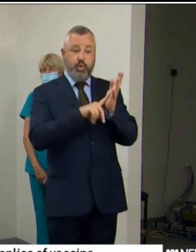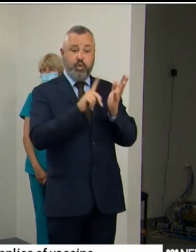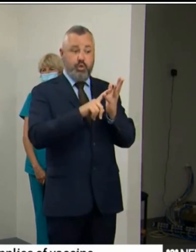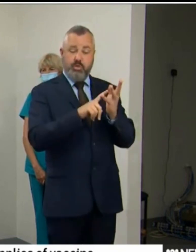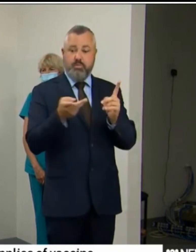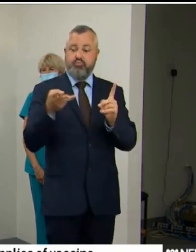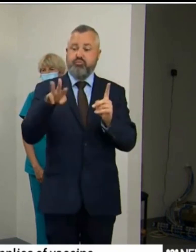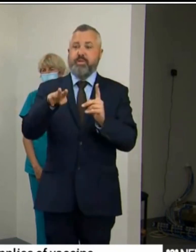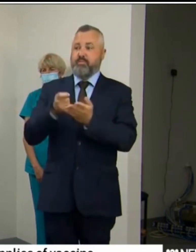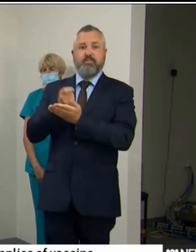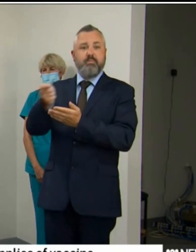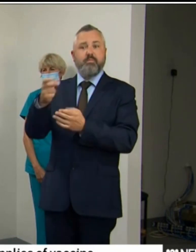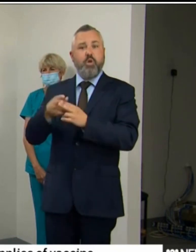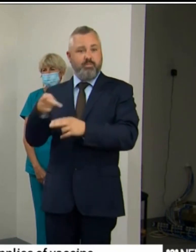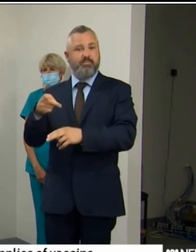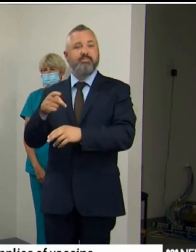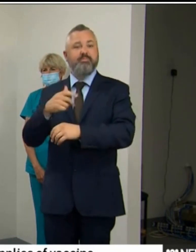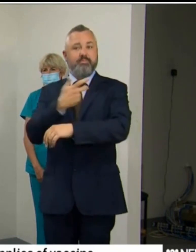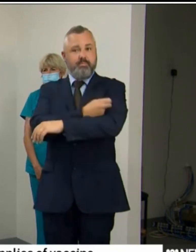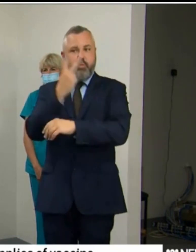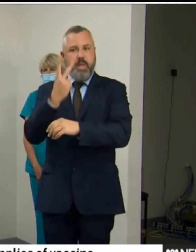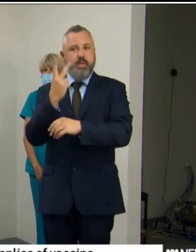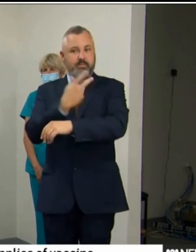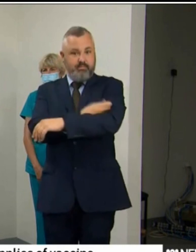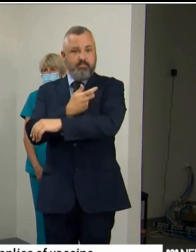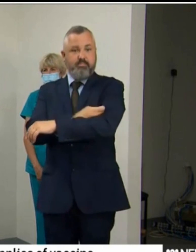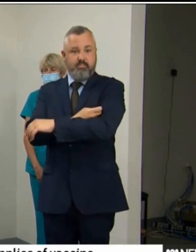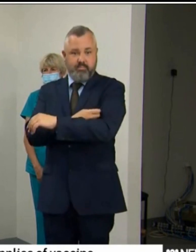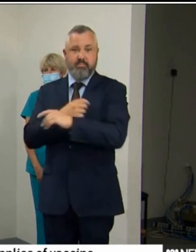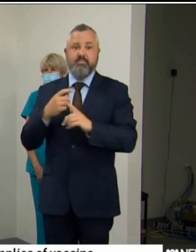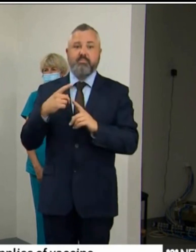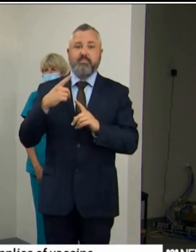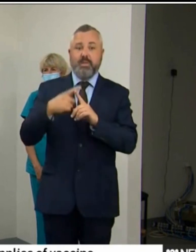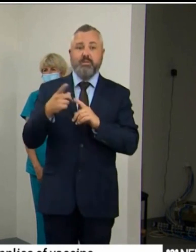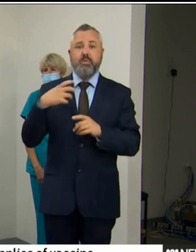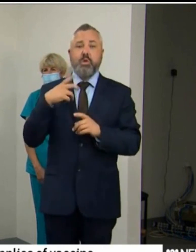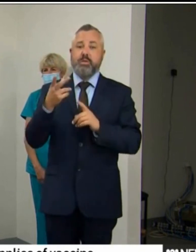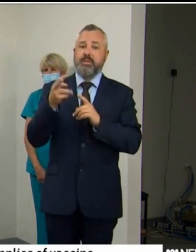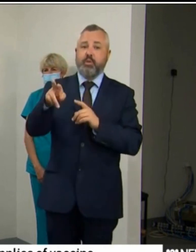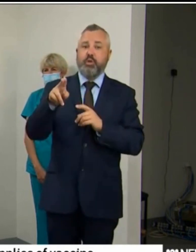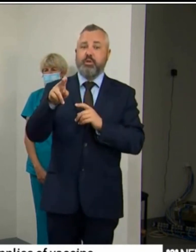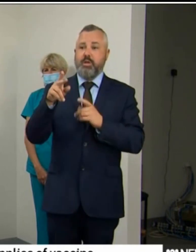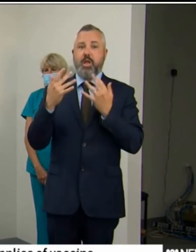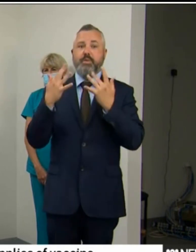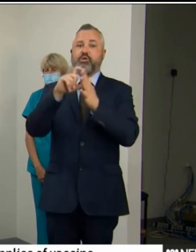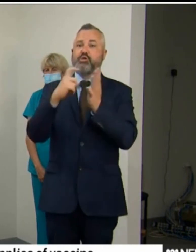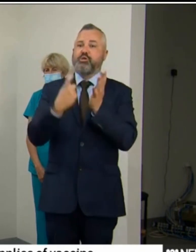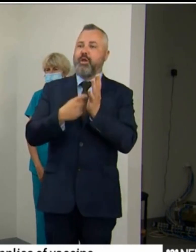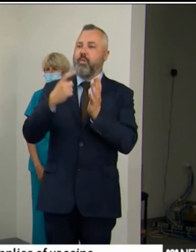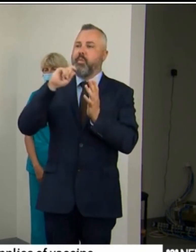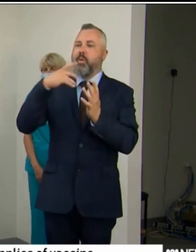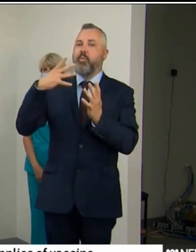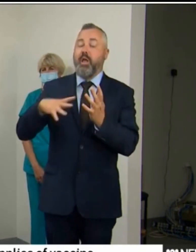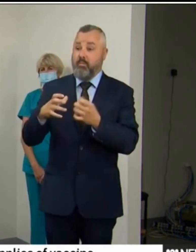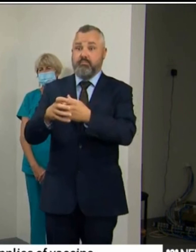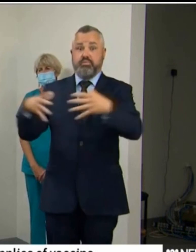2 vaccinations. So, and more than double the number of general practices we're accepting. So you're expecting GPs to shoulder a bit of the cost